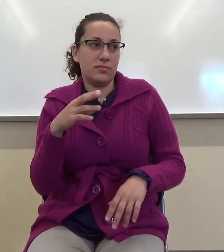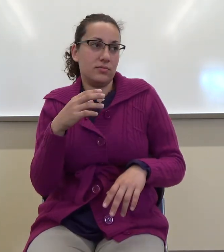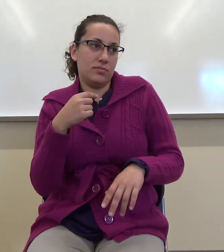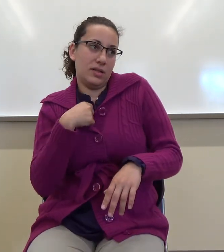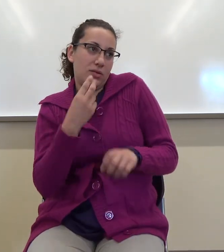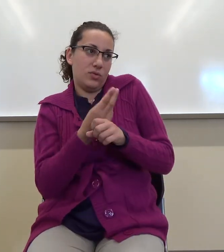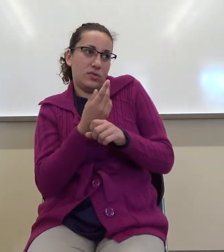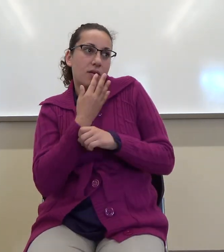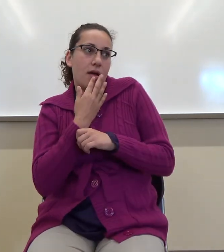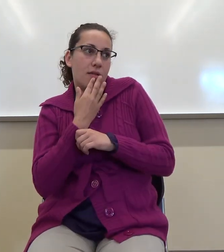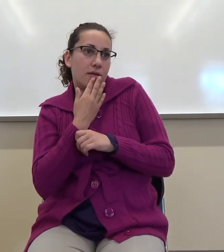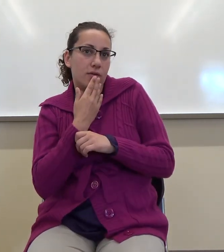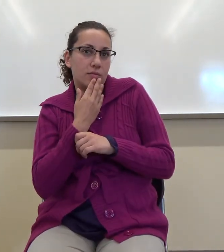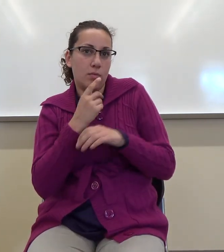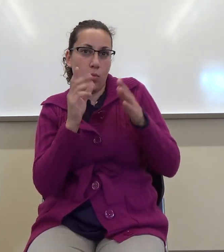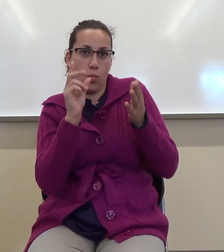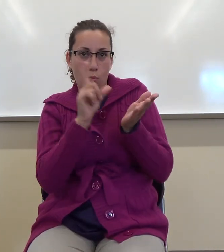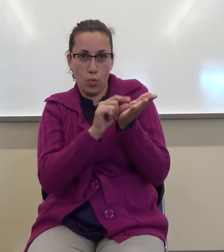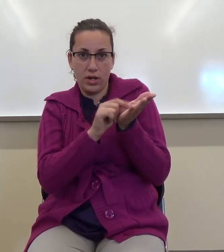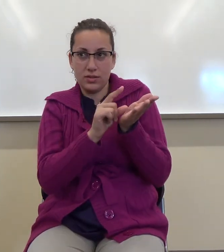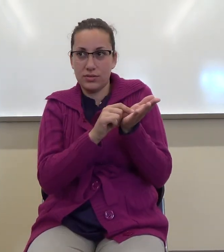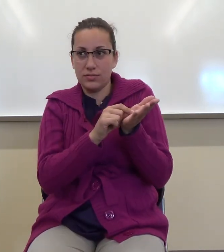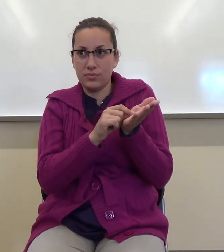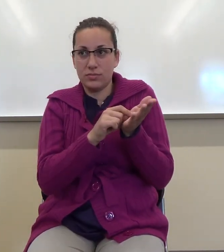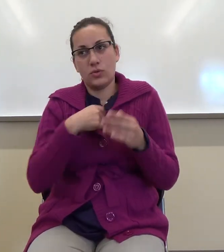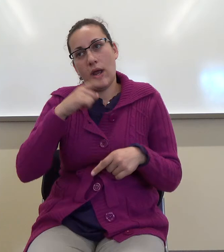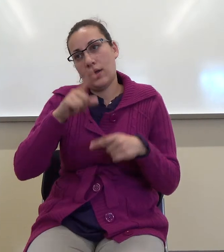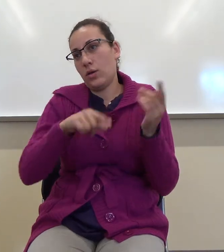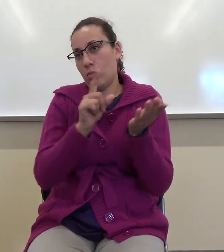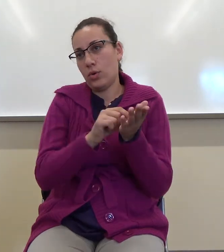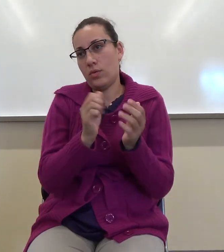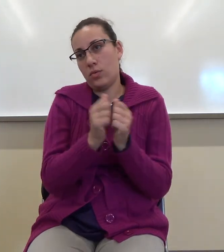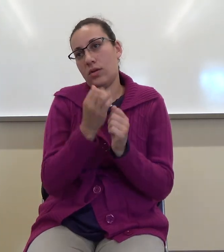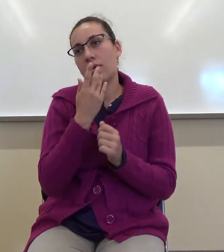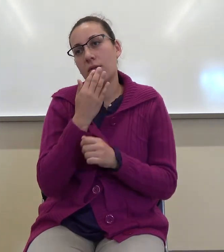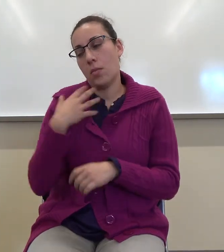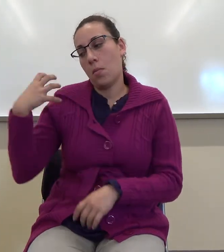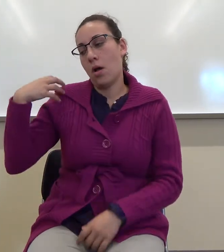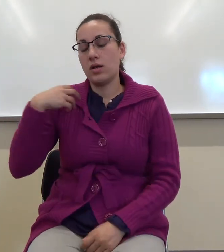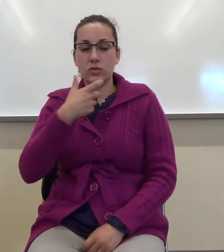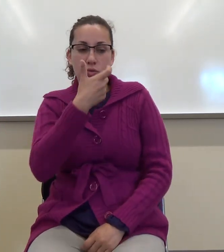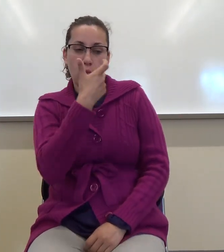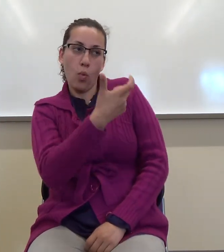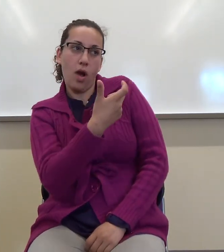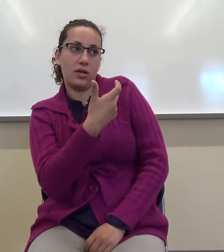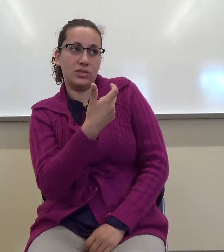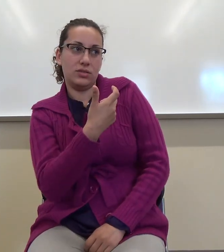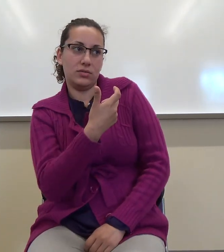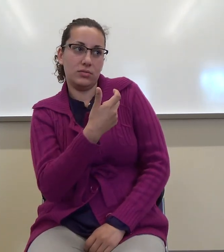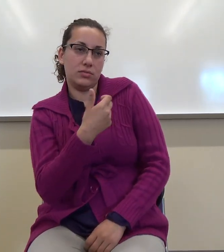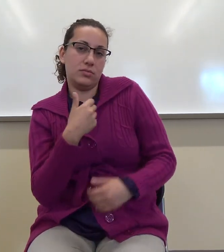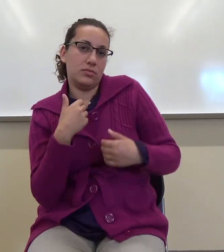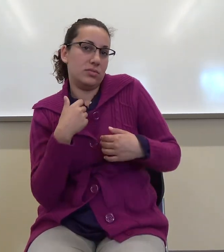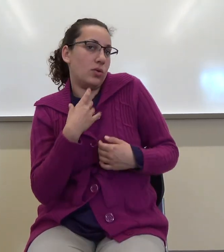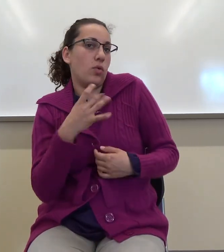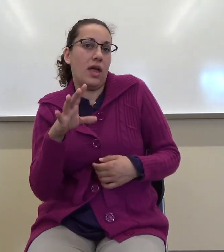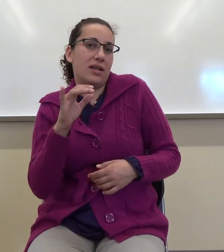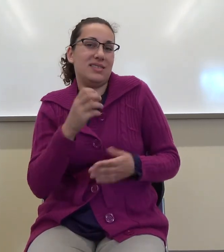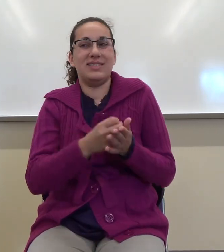too expensive. So same thing, 4 general stages, and this one is asking you to circle these, which